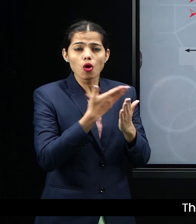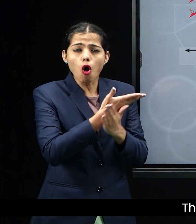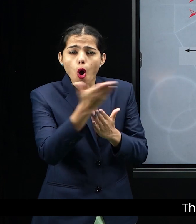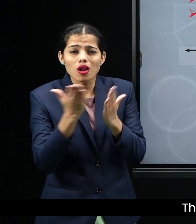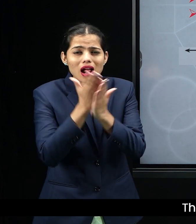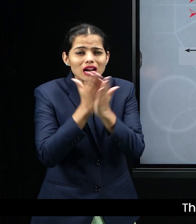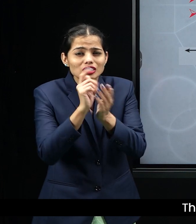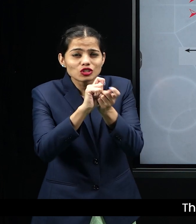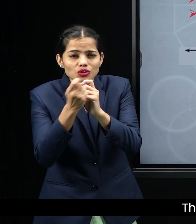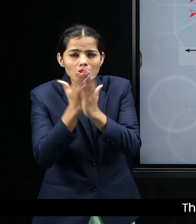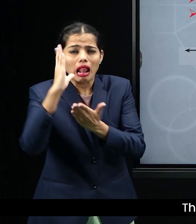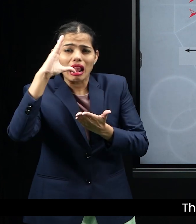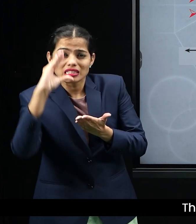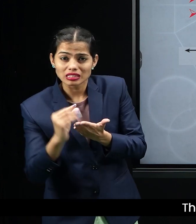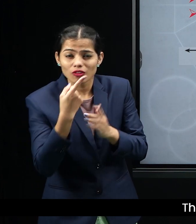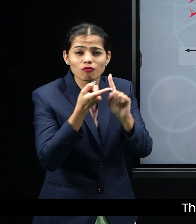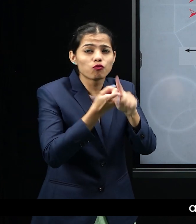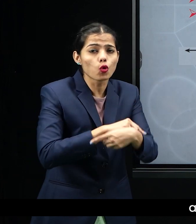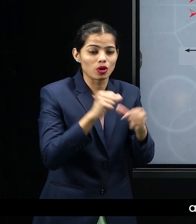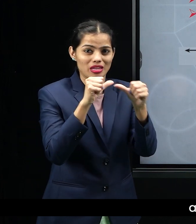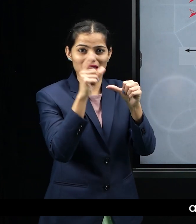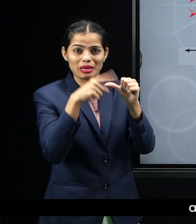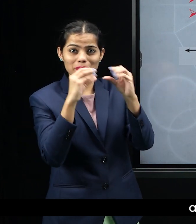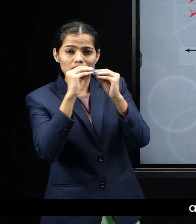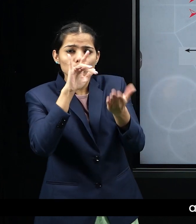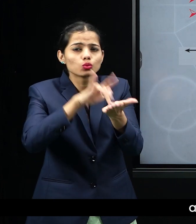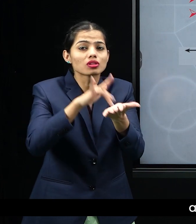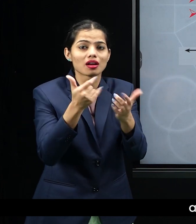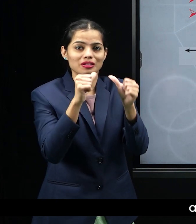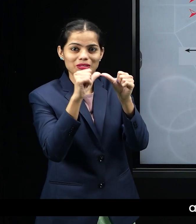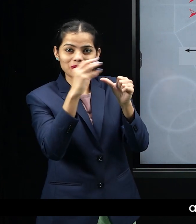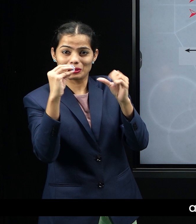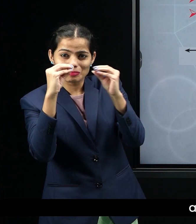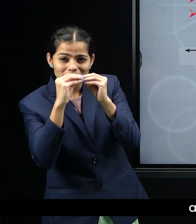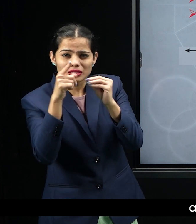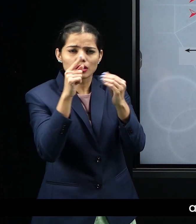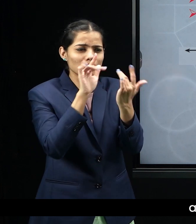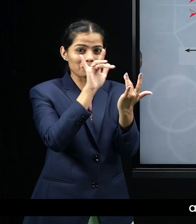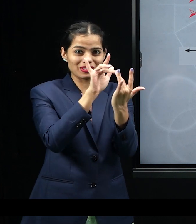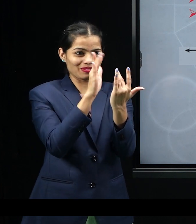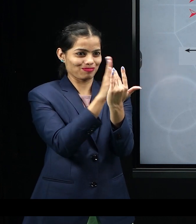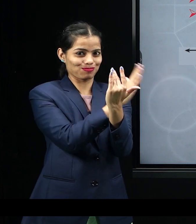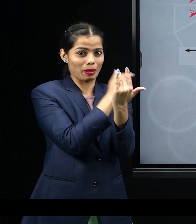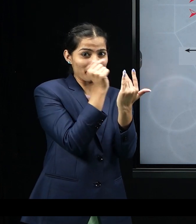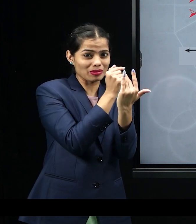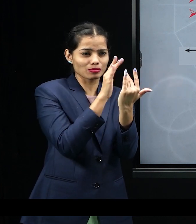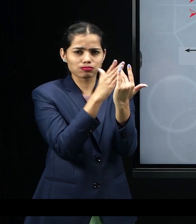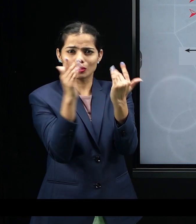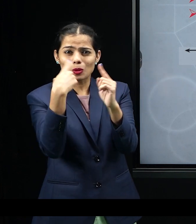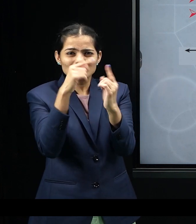These are all fractions of the form a by b, where a and b are integers with one restriction, that b